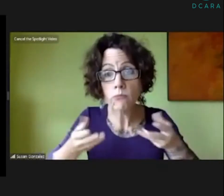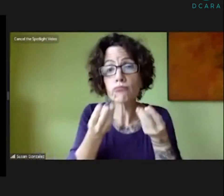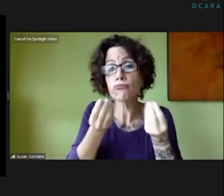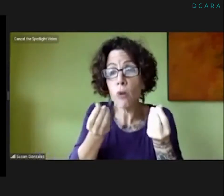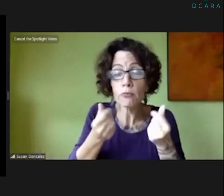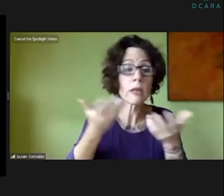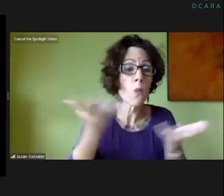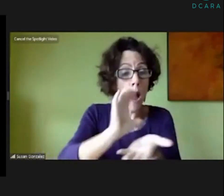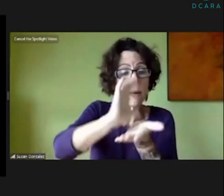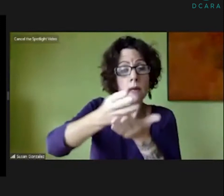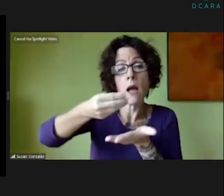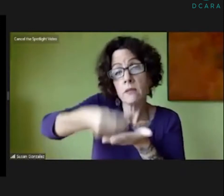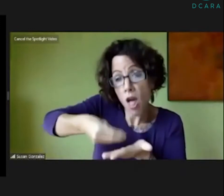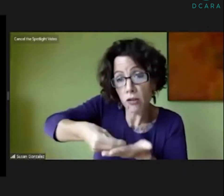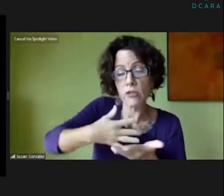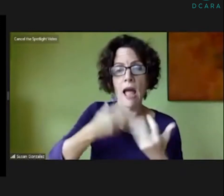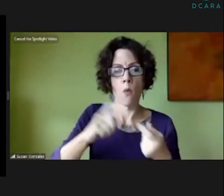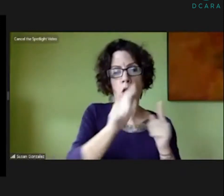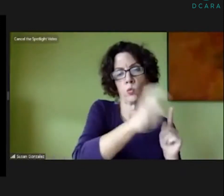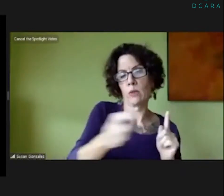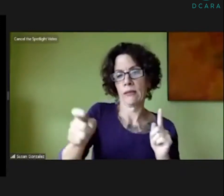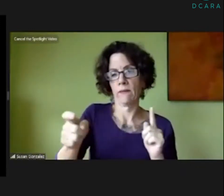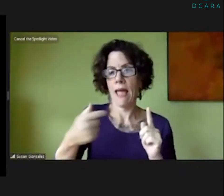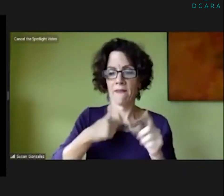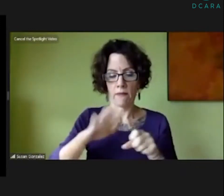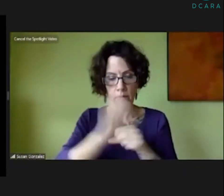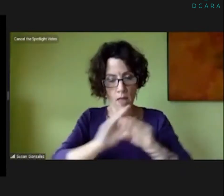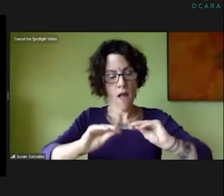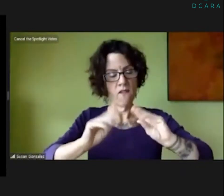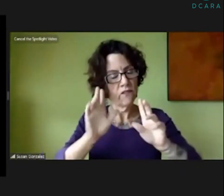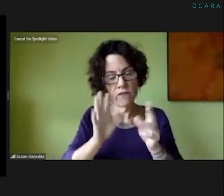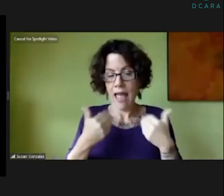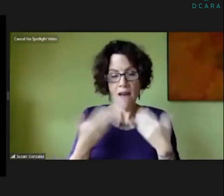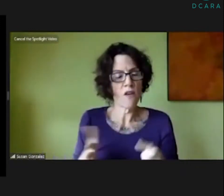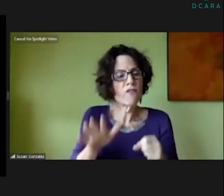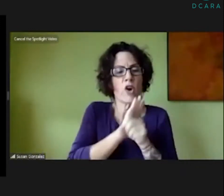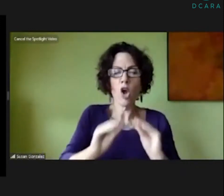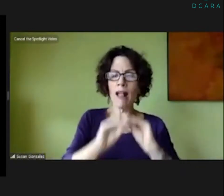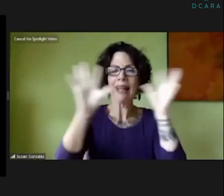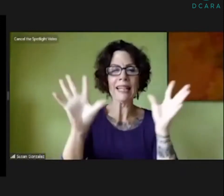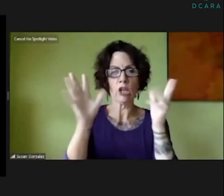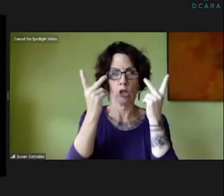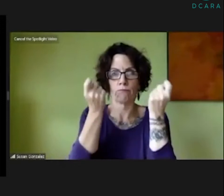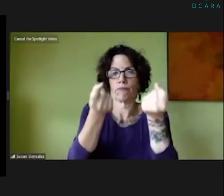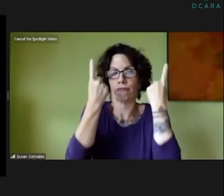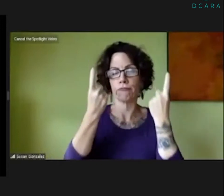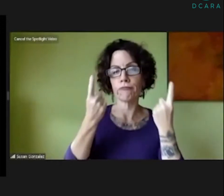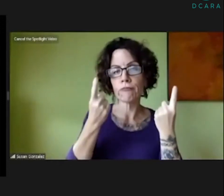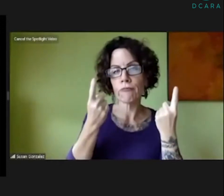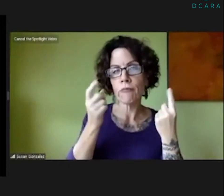I know what property I have. I know what amount I'm going to designate to each person. I have full